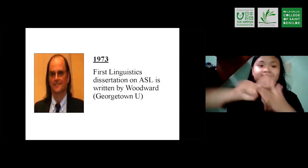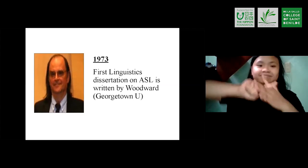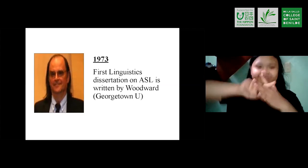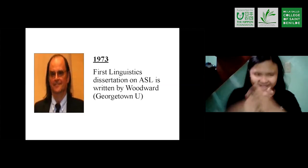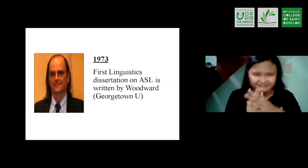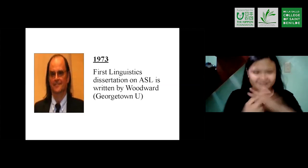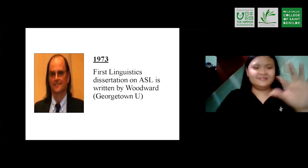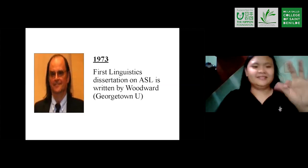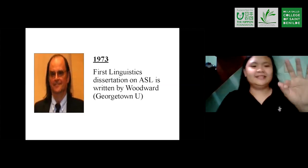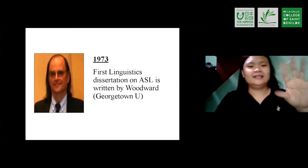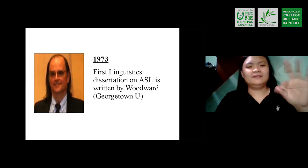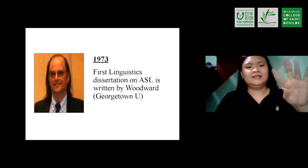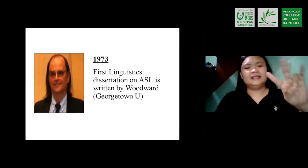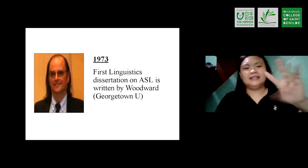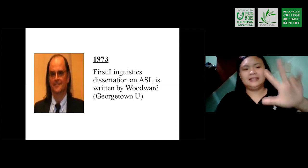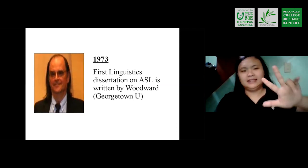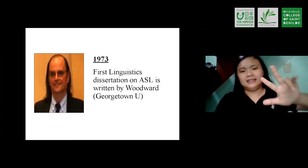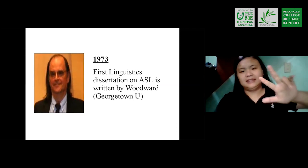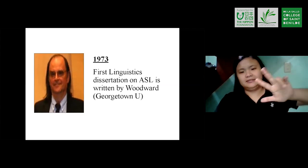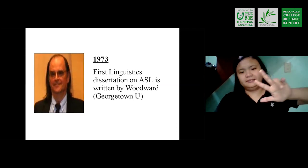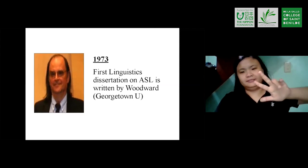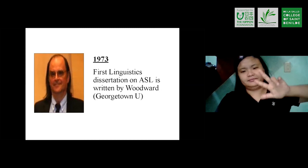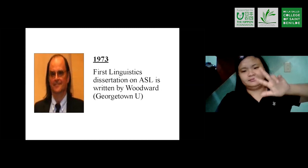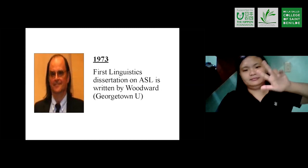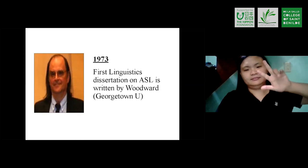which focused on ASL.